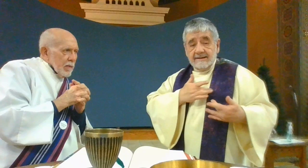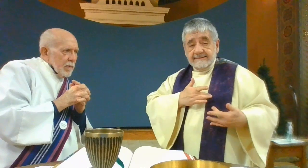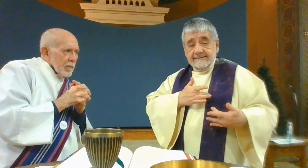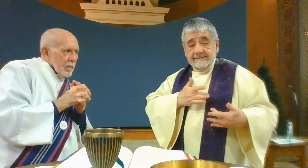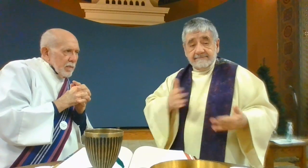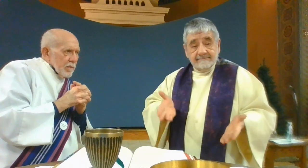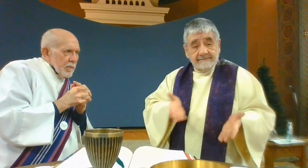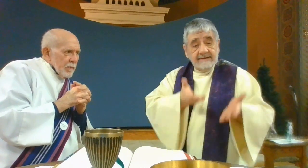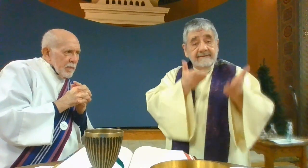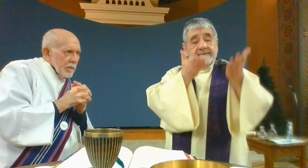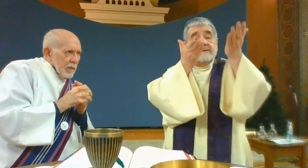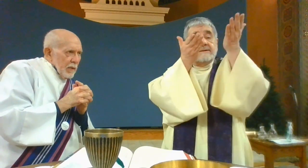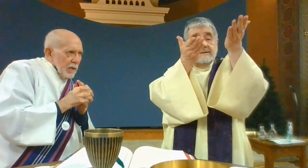Lift up your hearts.